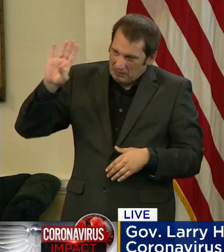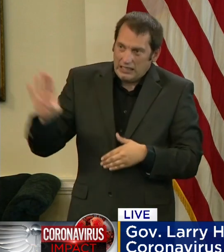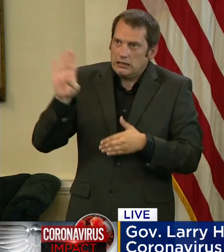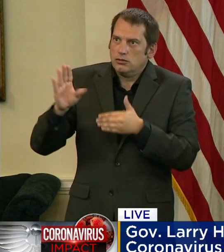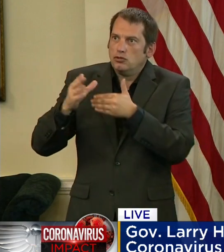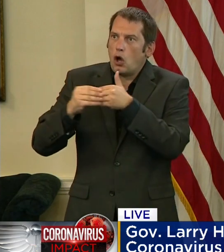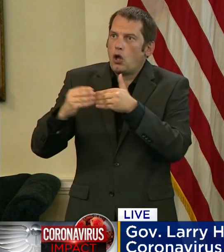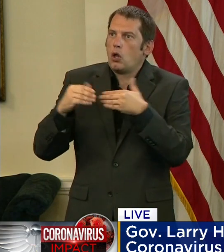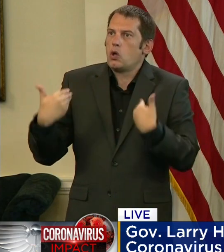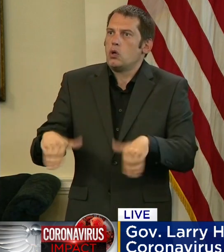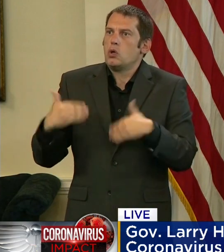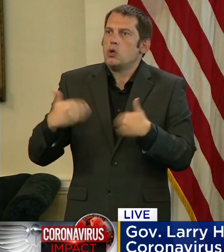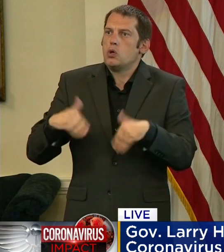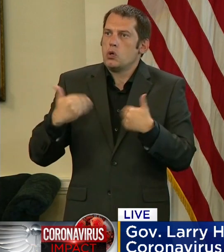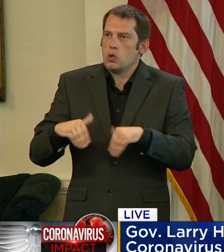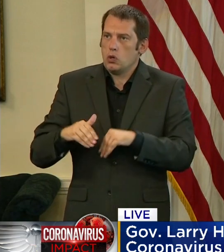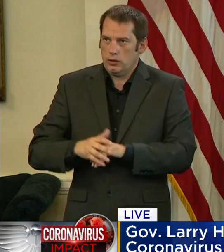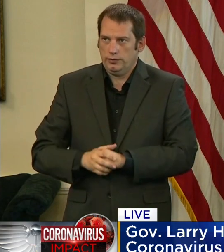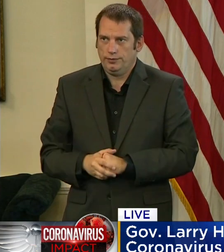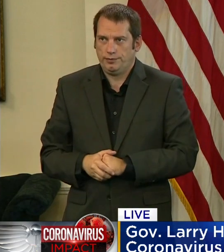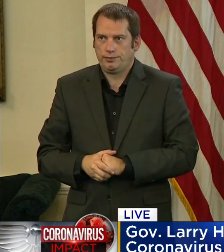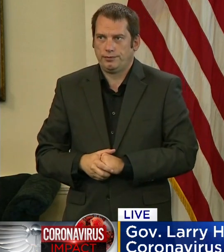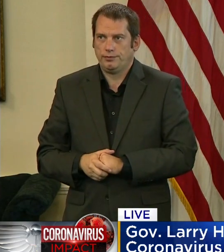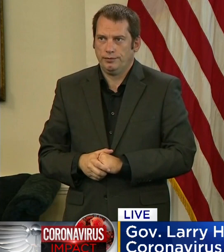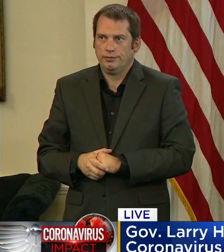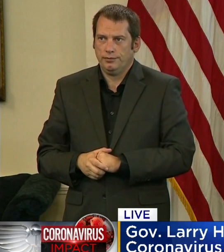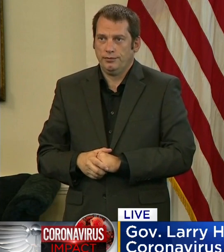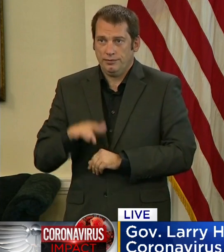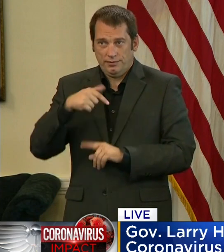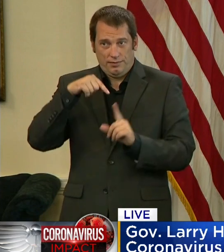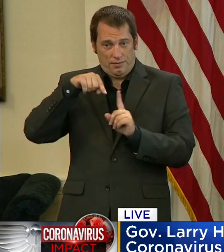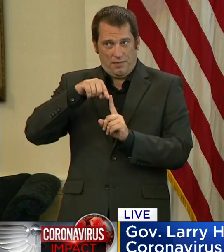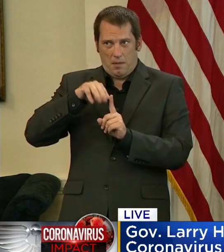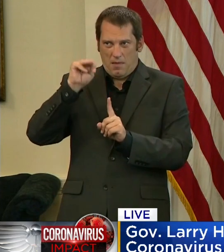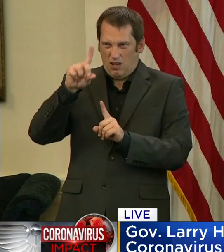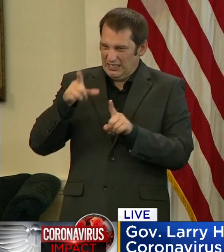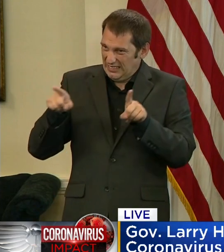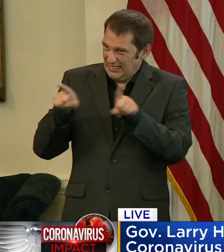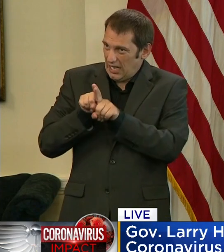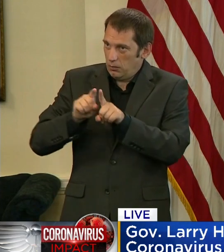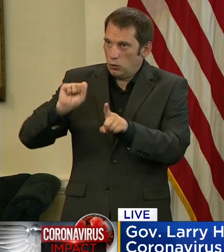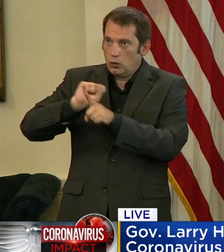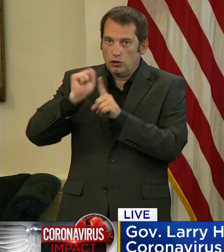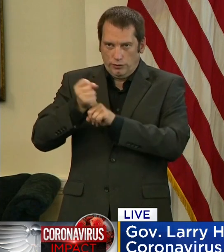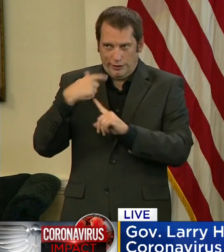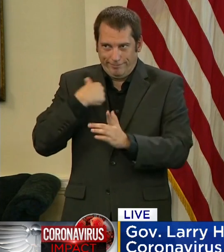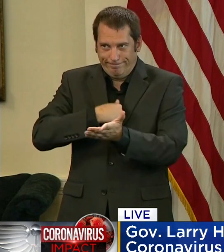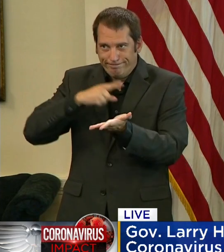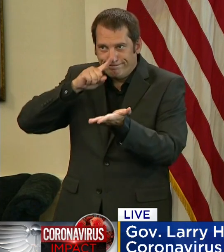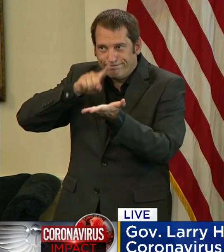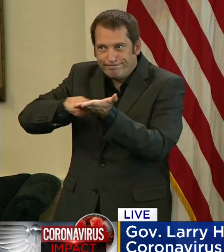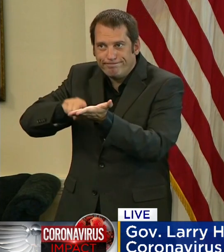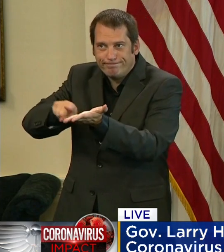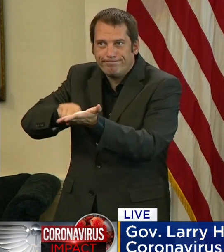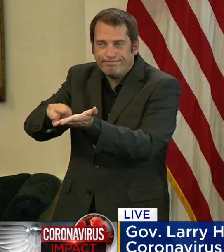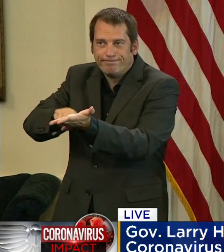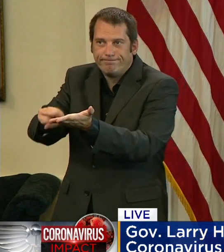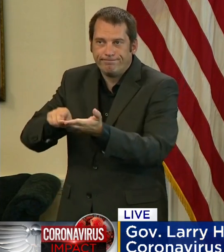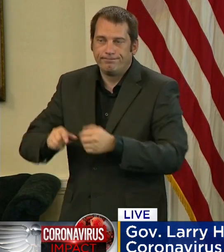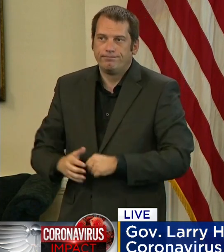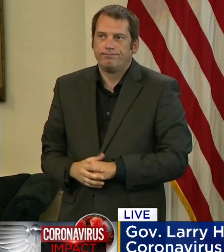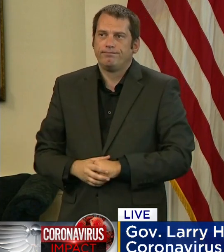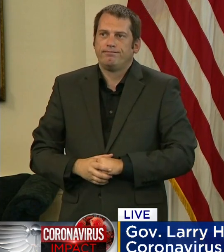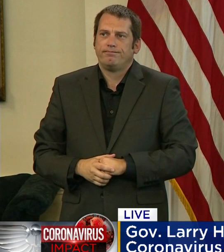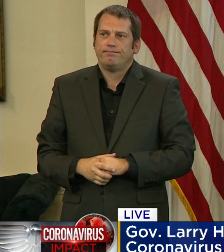or involved in this same thing that we're involved in helping to uncover, that our information is helping in the investigation of, is 12